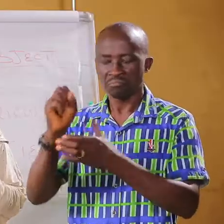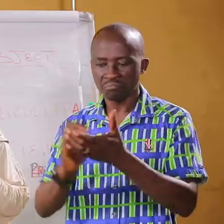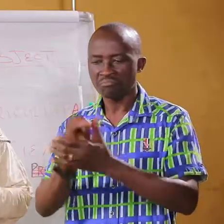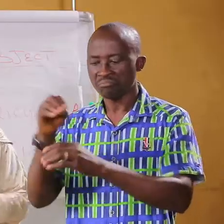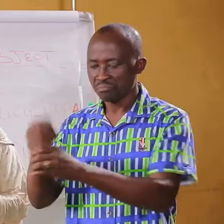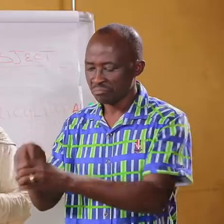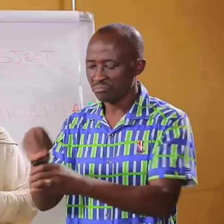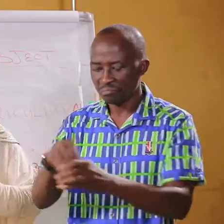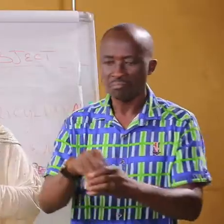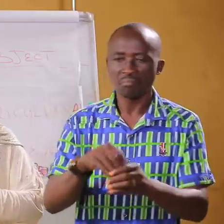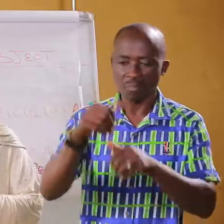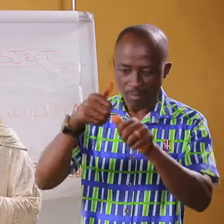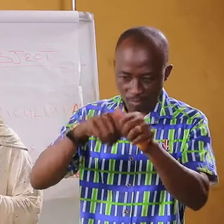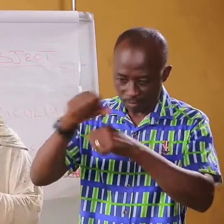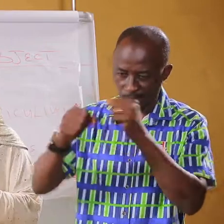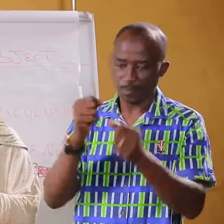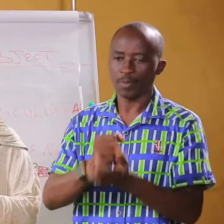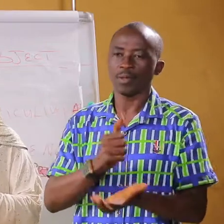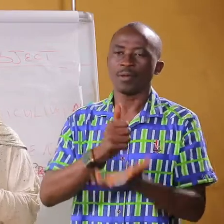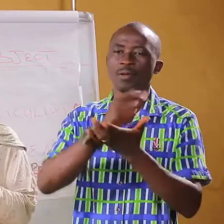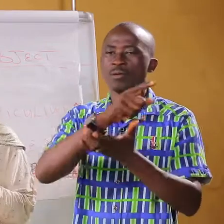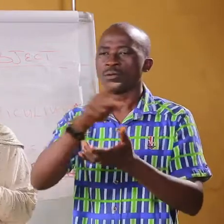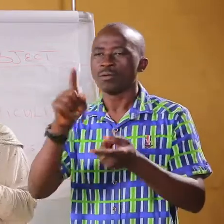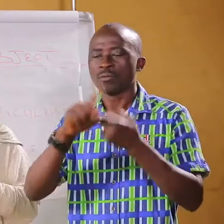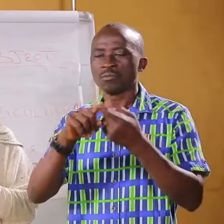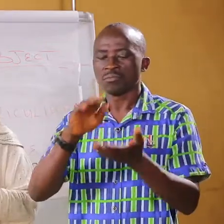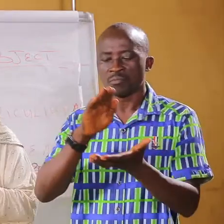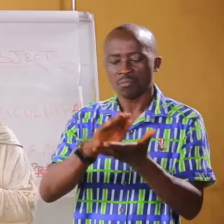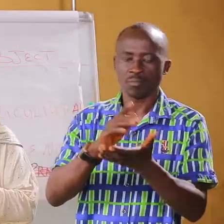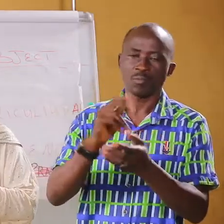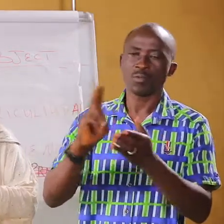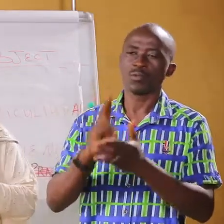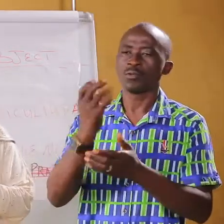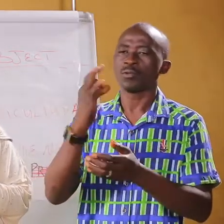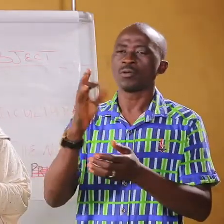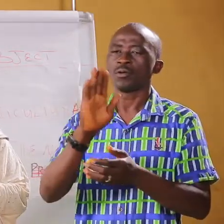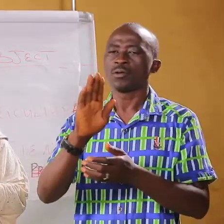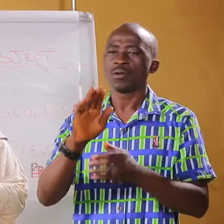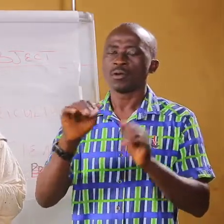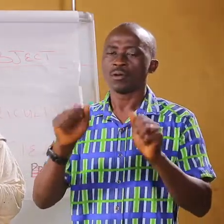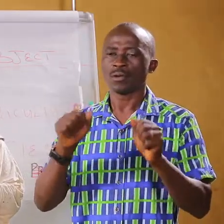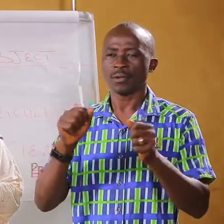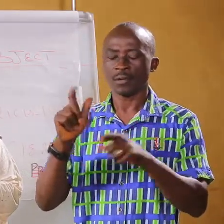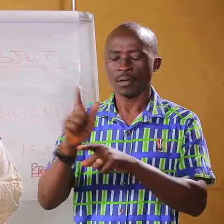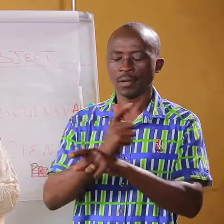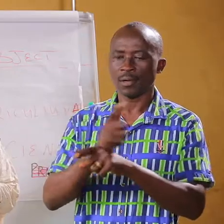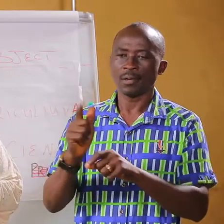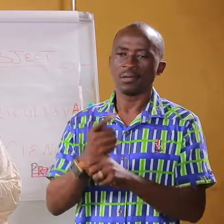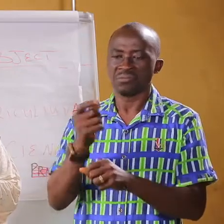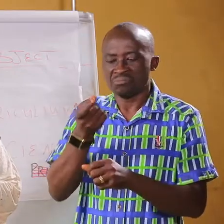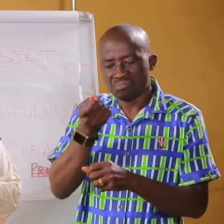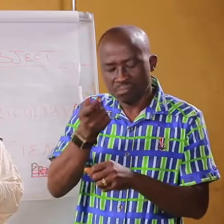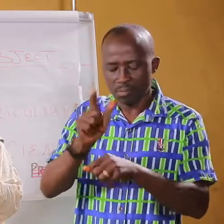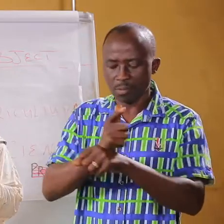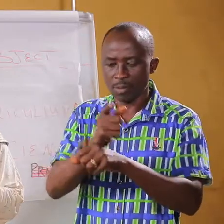cultivating year in and year out. That helps you in in maximizing the use of your available land. The little land